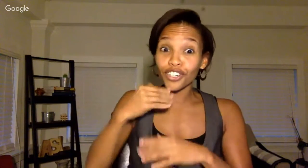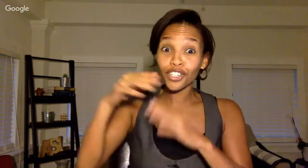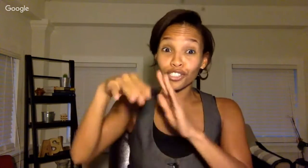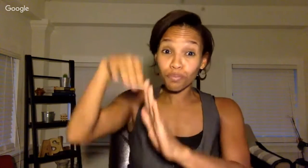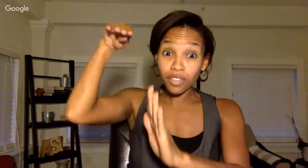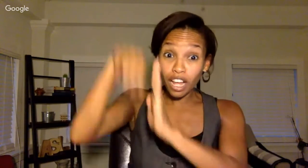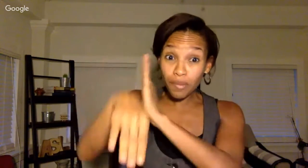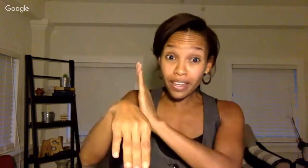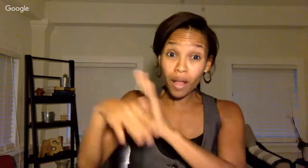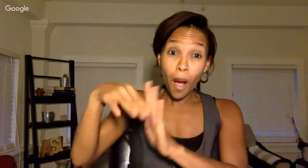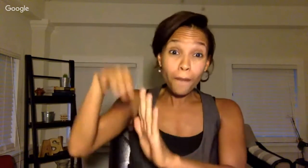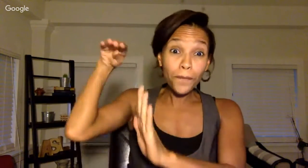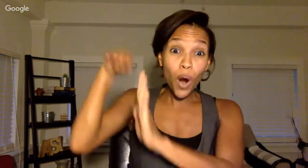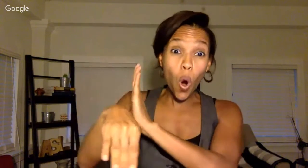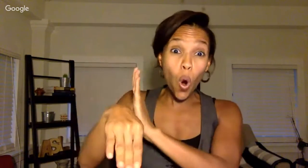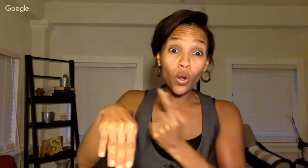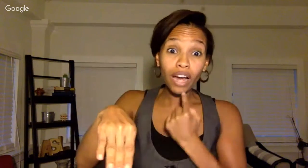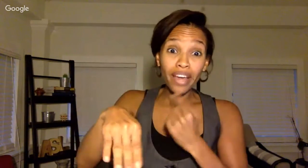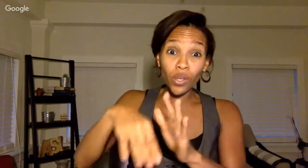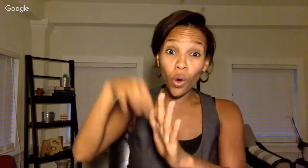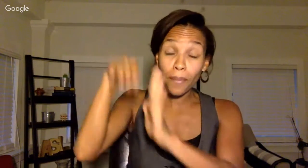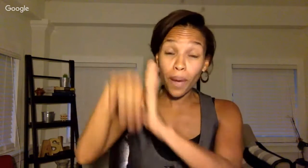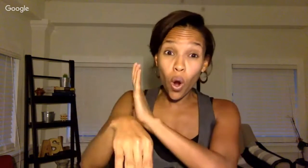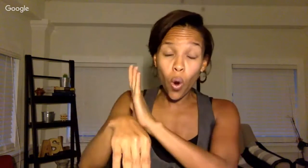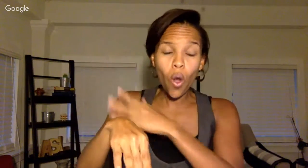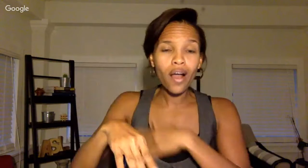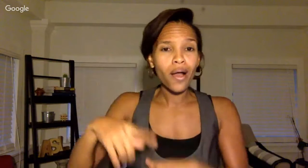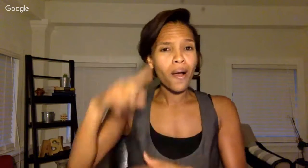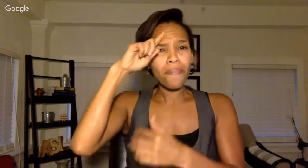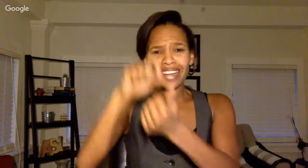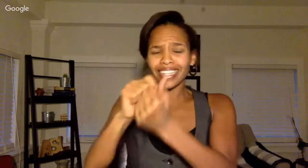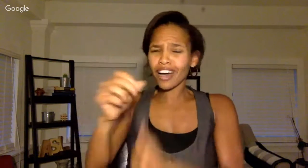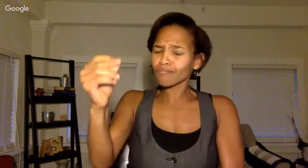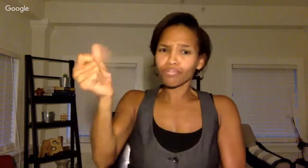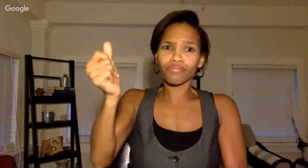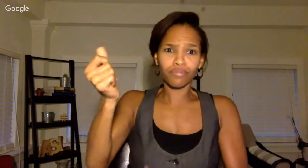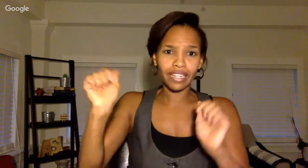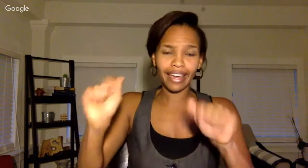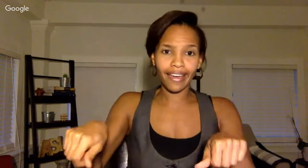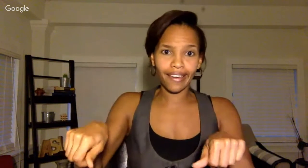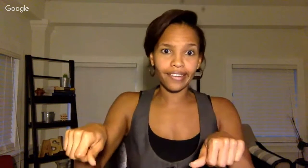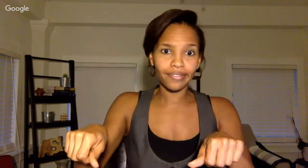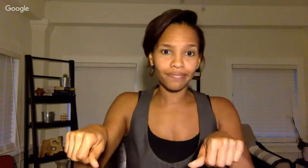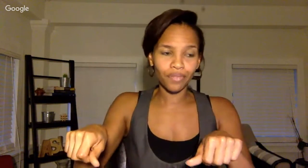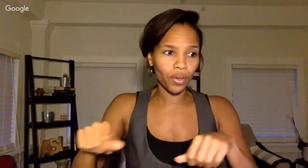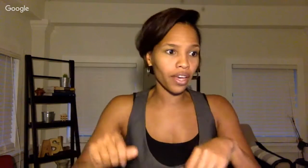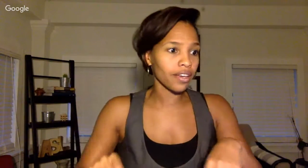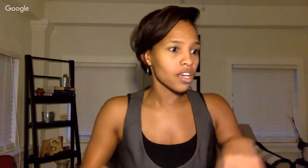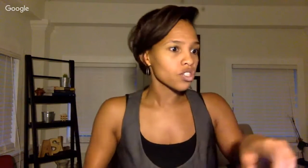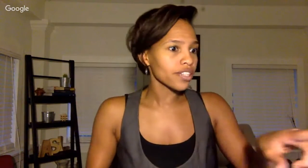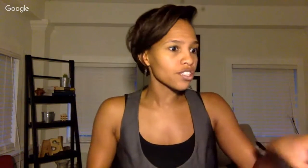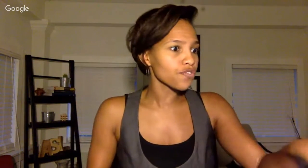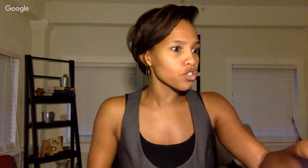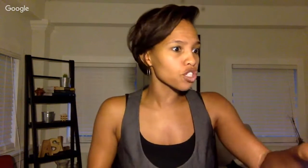sugar plummet, non-manual, pass out, can. Okay, that's the first